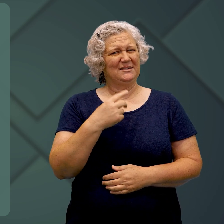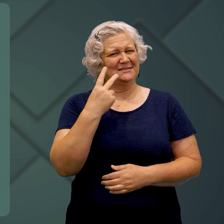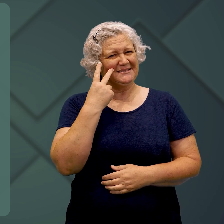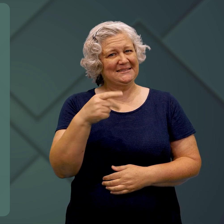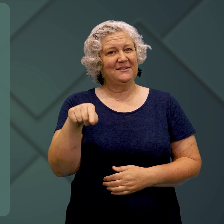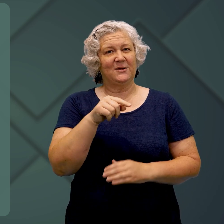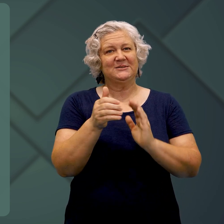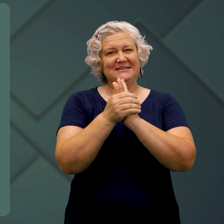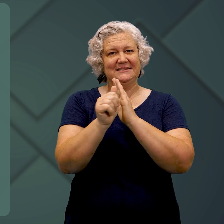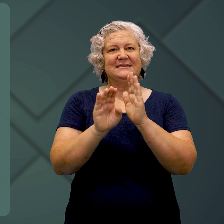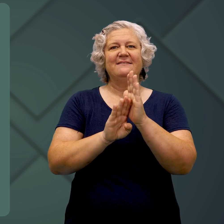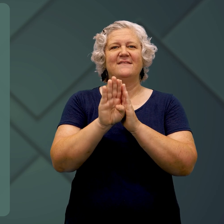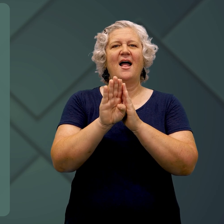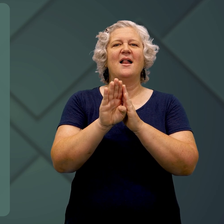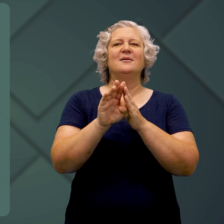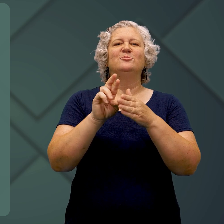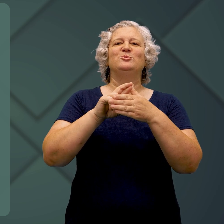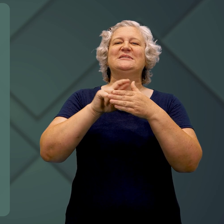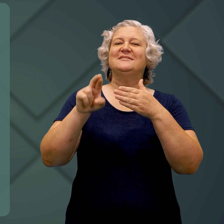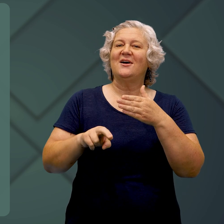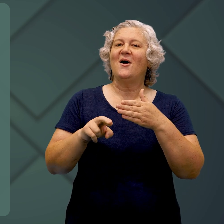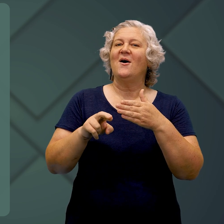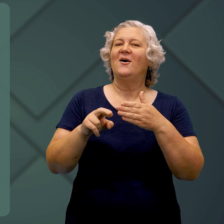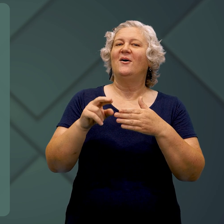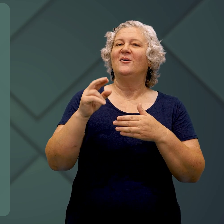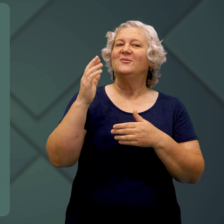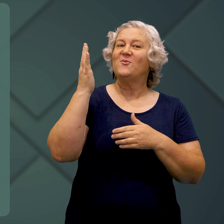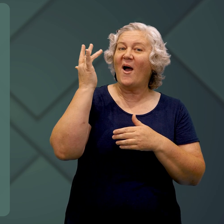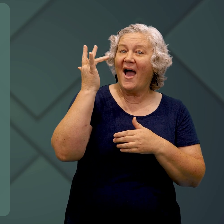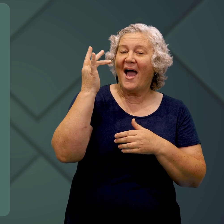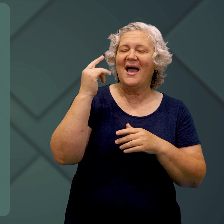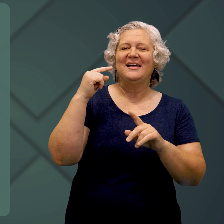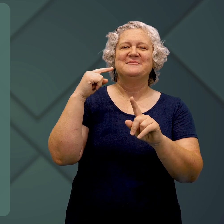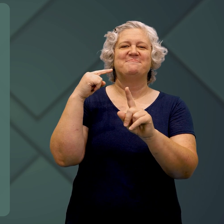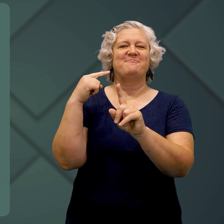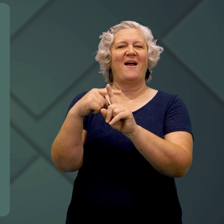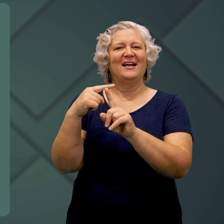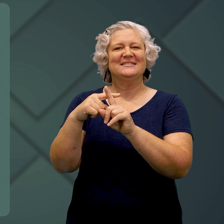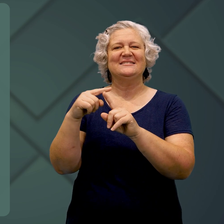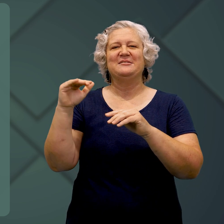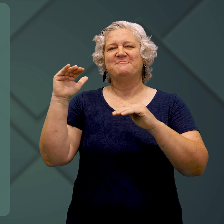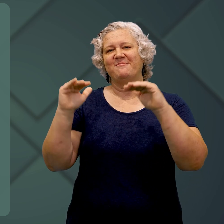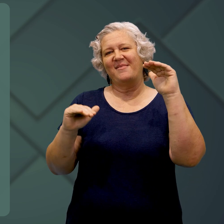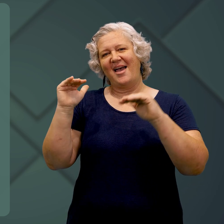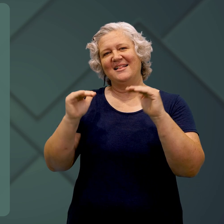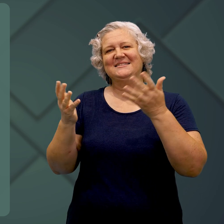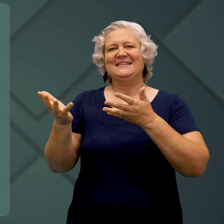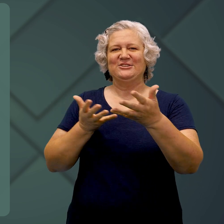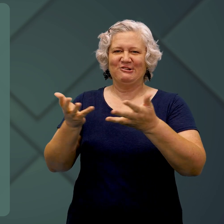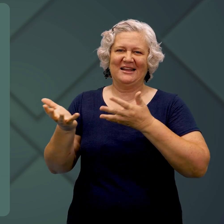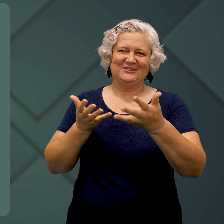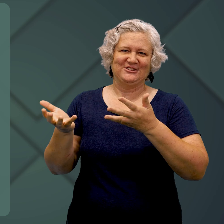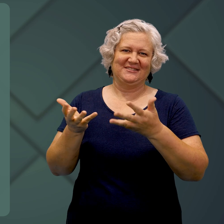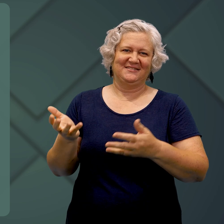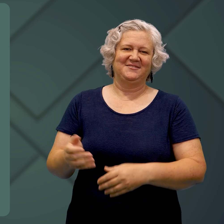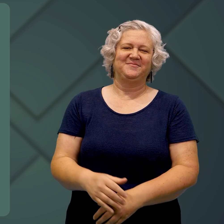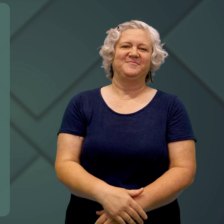We see those skills develop as a result of positive and balanced interactions.